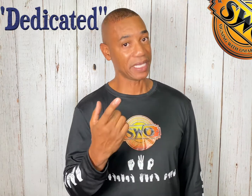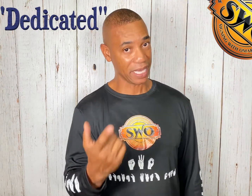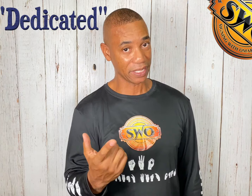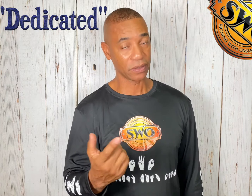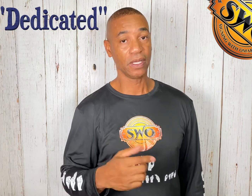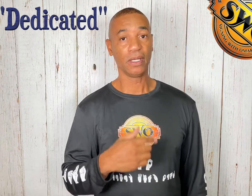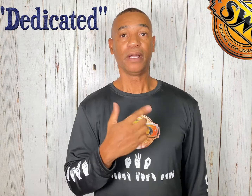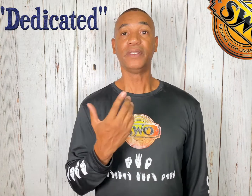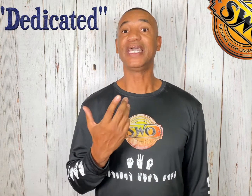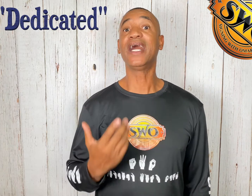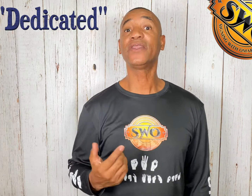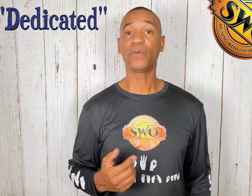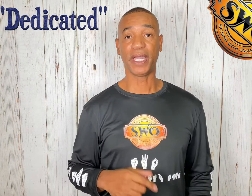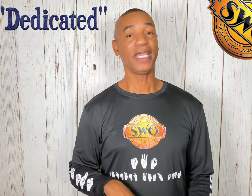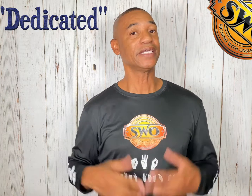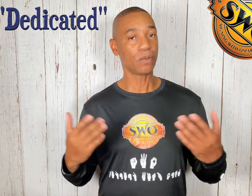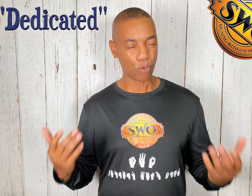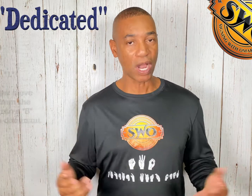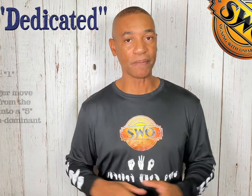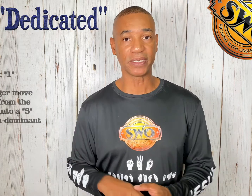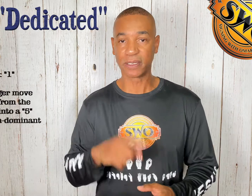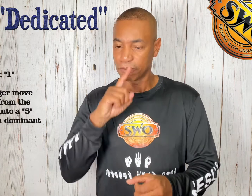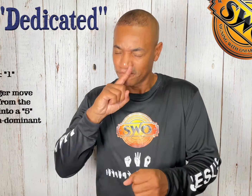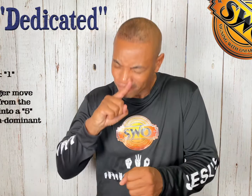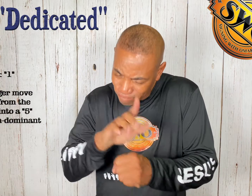dedicated. The other way is promise.